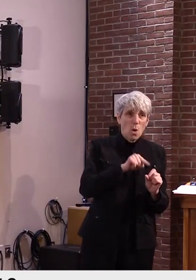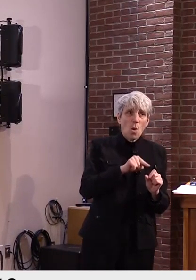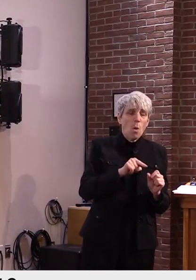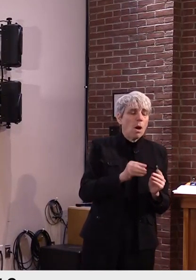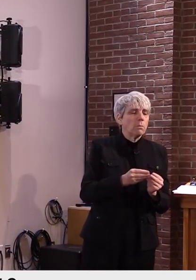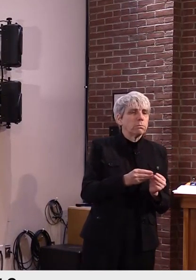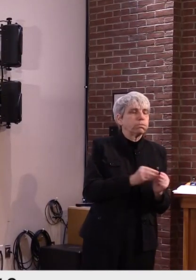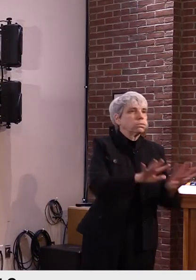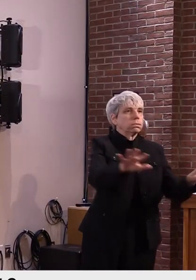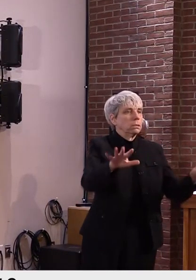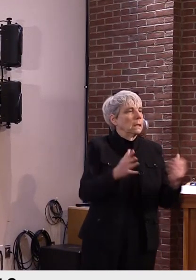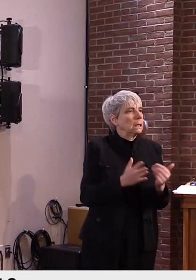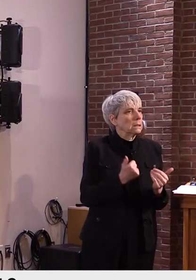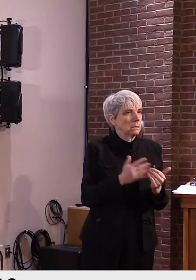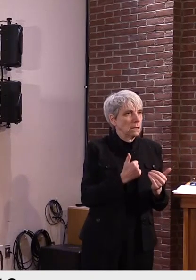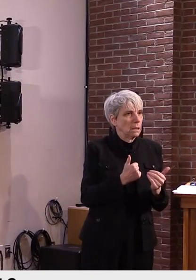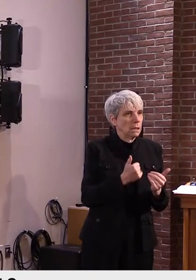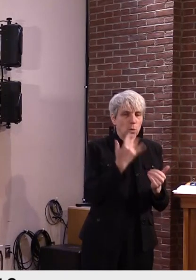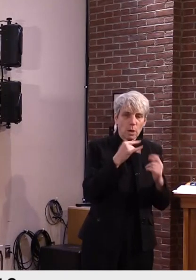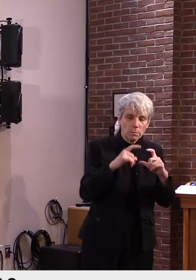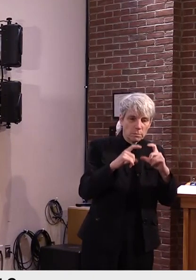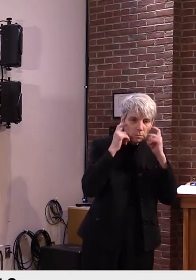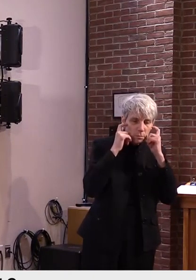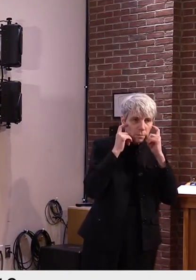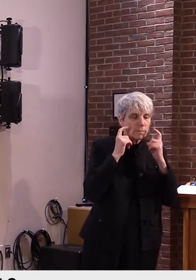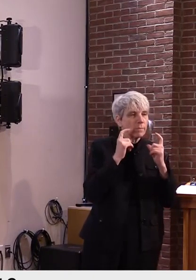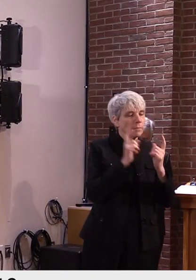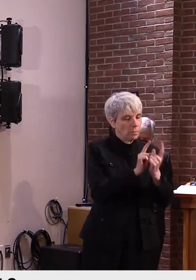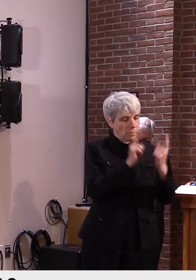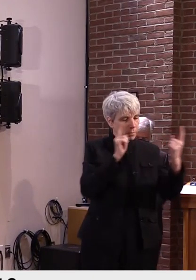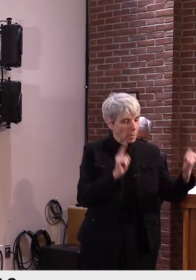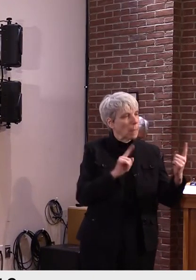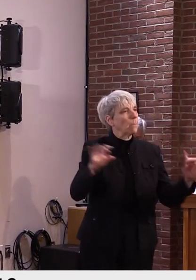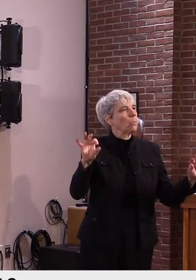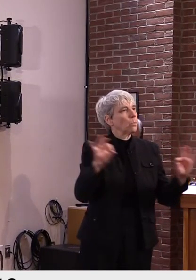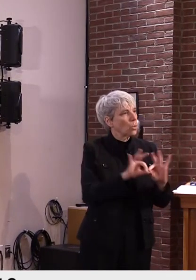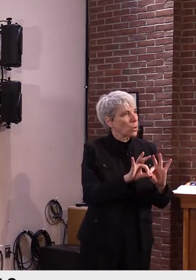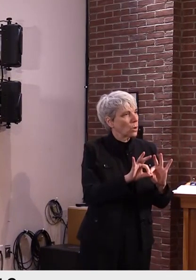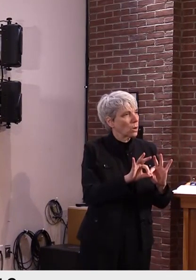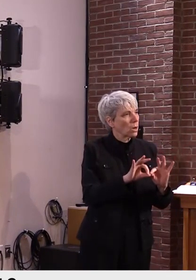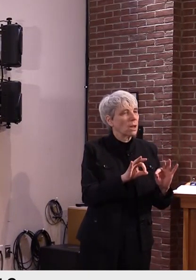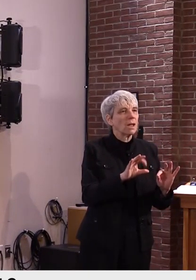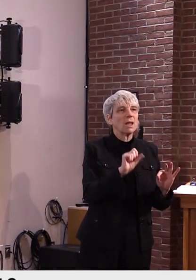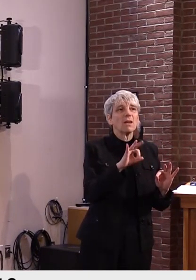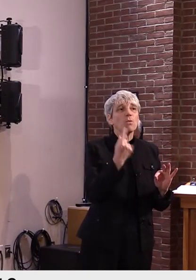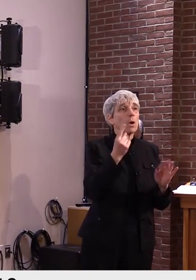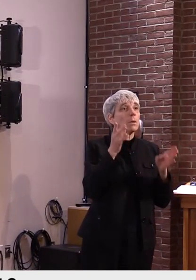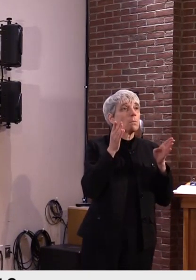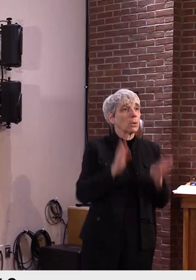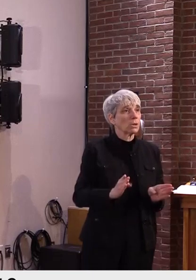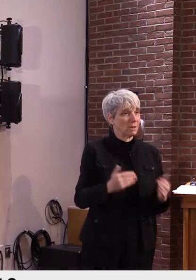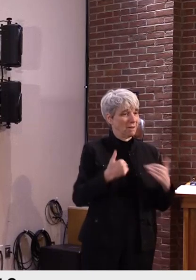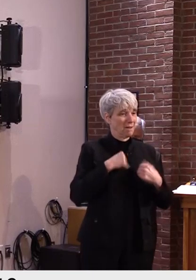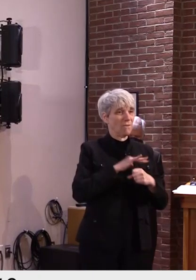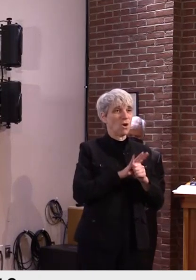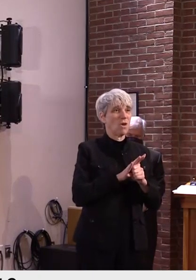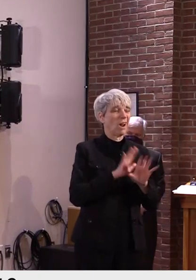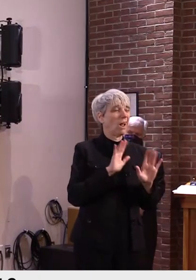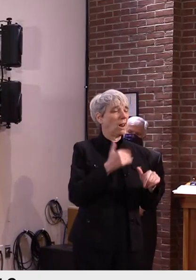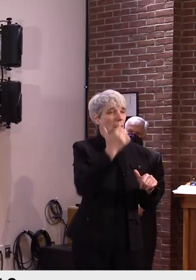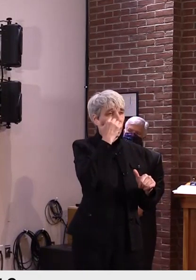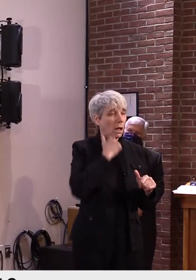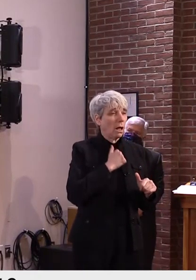distancing are so important to preventing a single child or adult from spreading the virus. But I have an important message